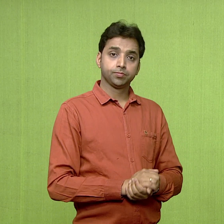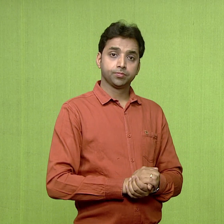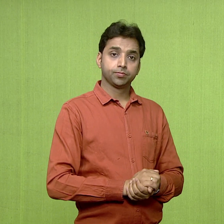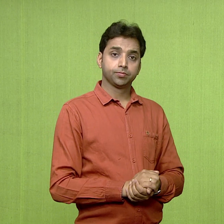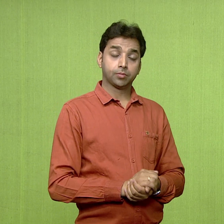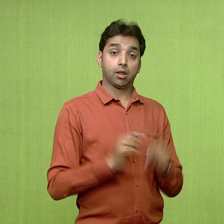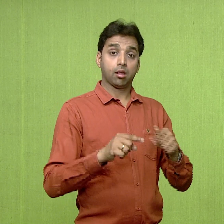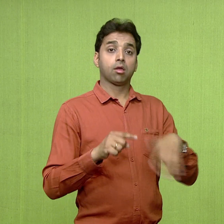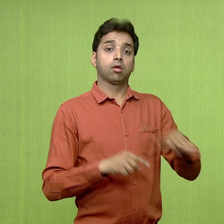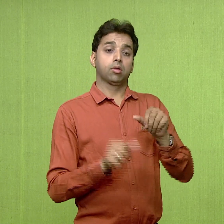Aryabhat